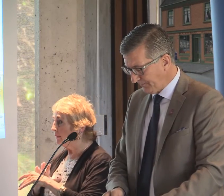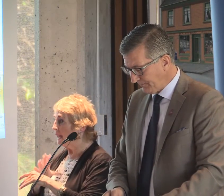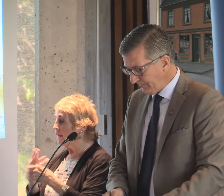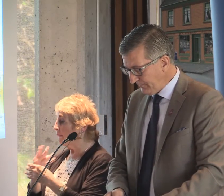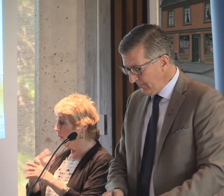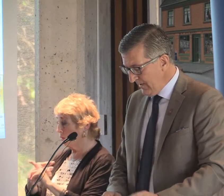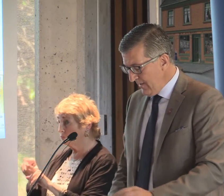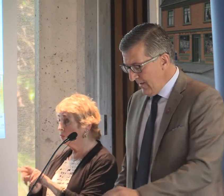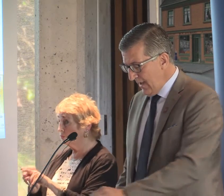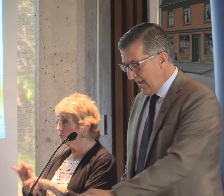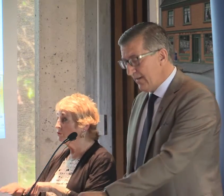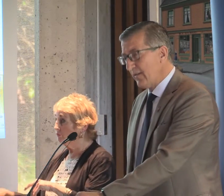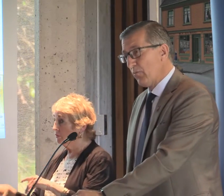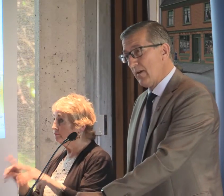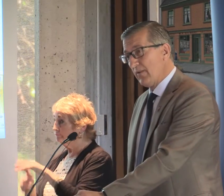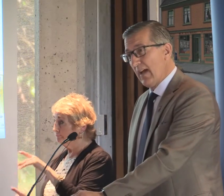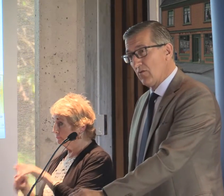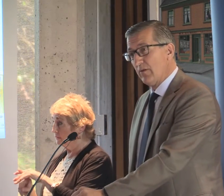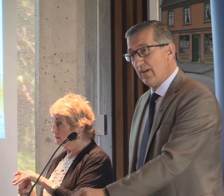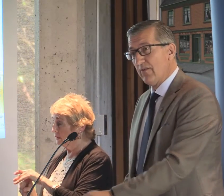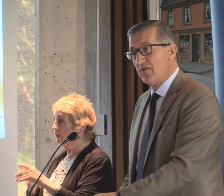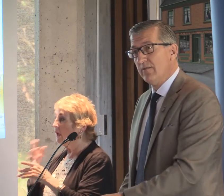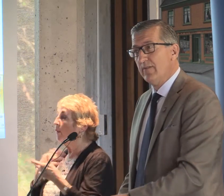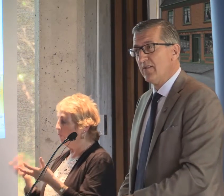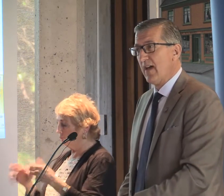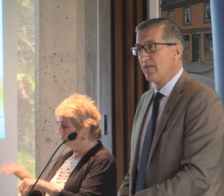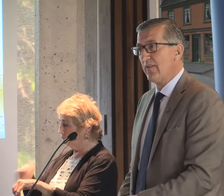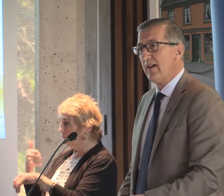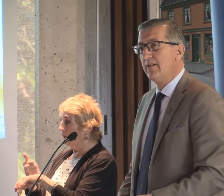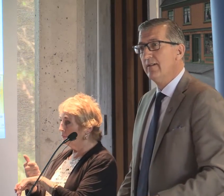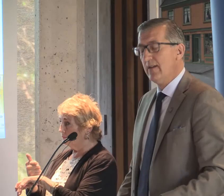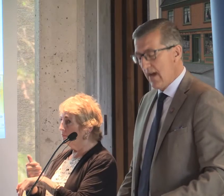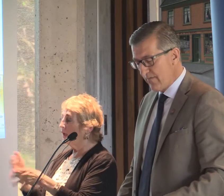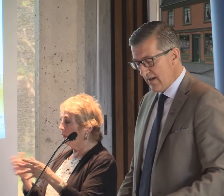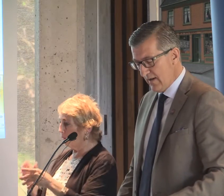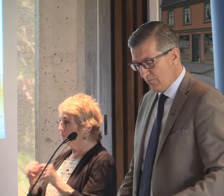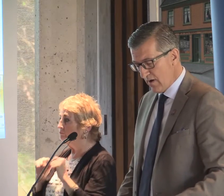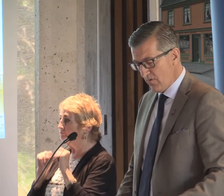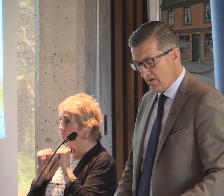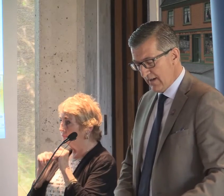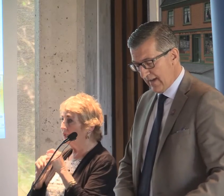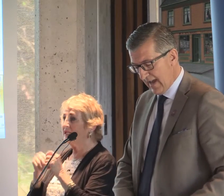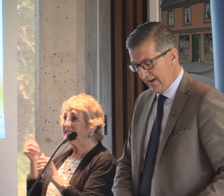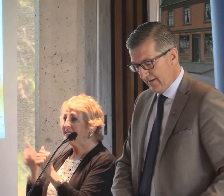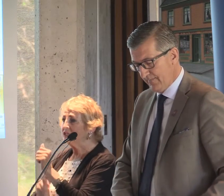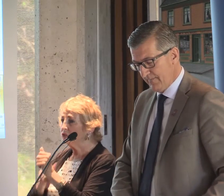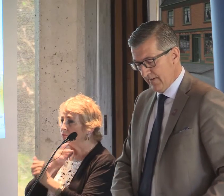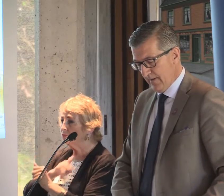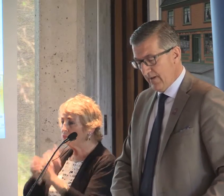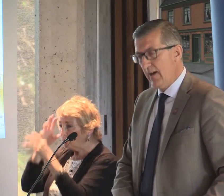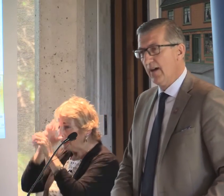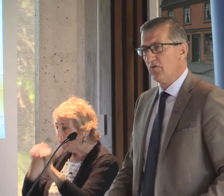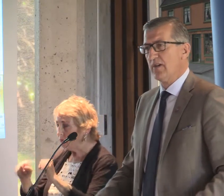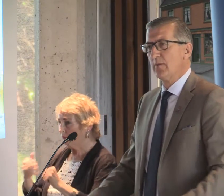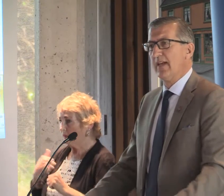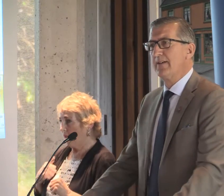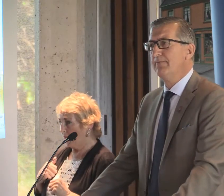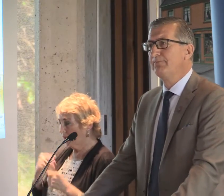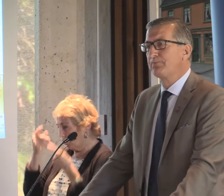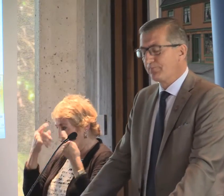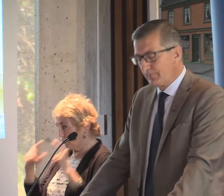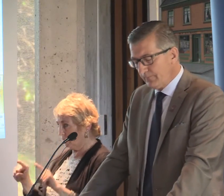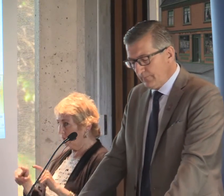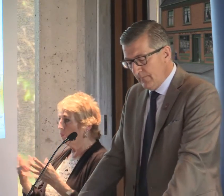place. And the Council of Federation has asked for that. Every premier in Canada agrees with